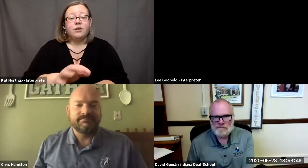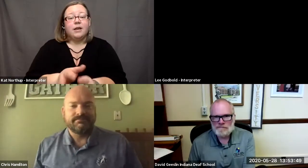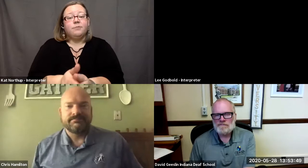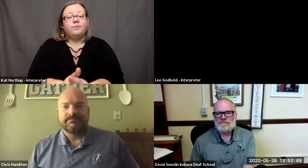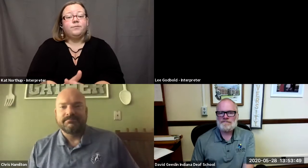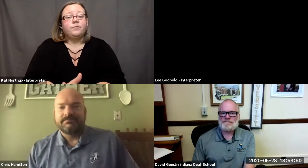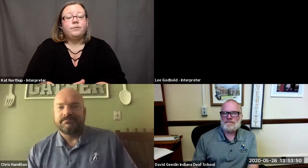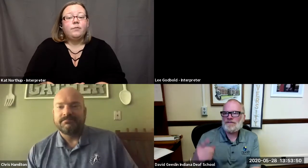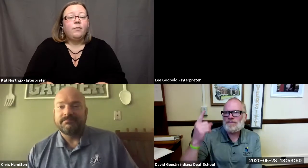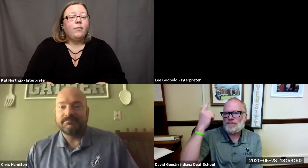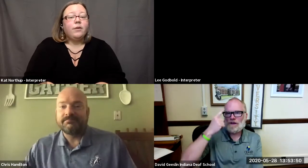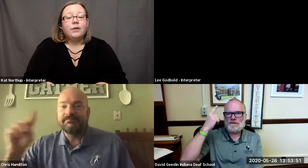that.